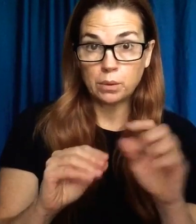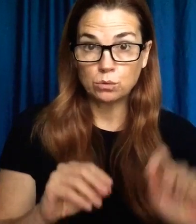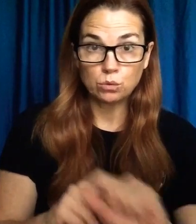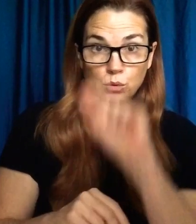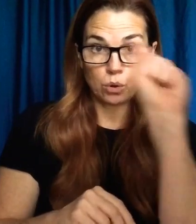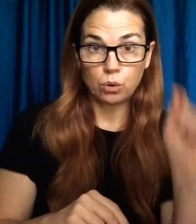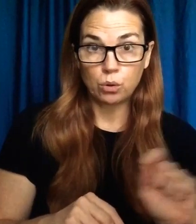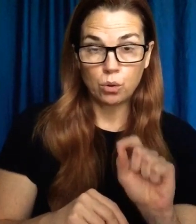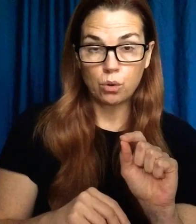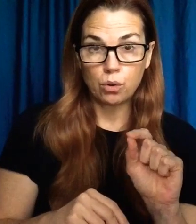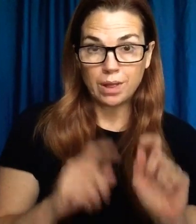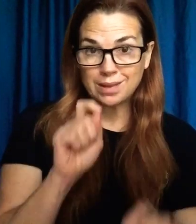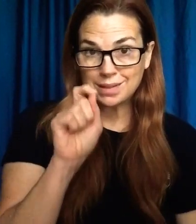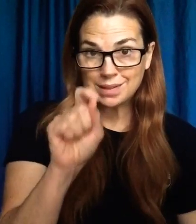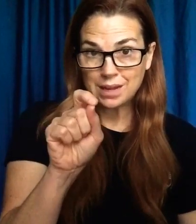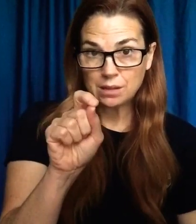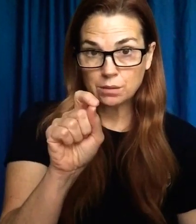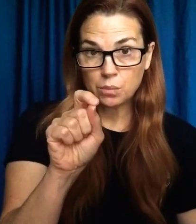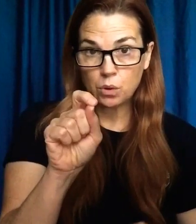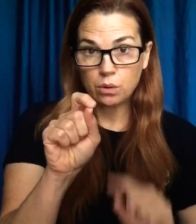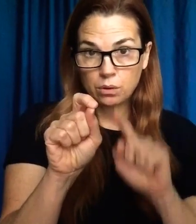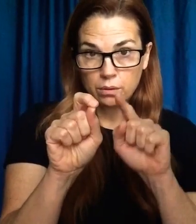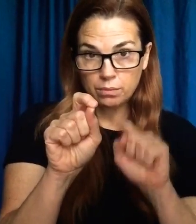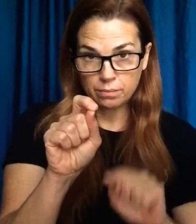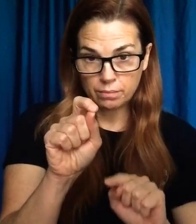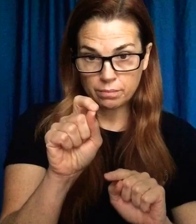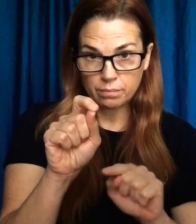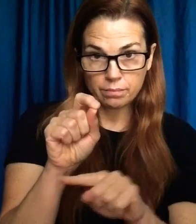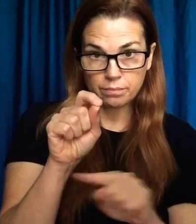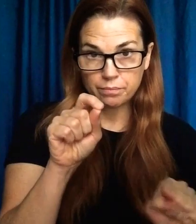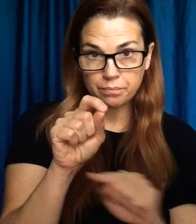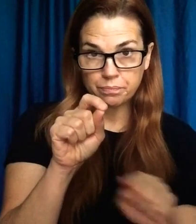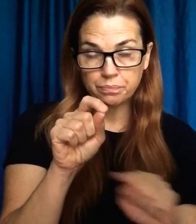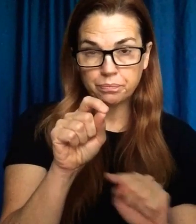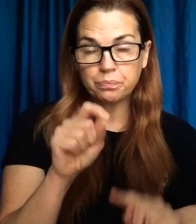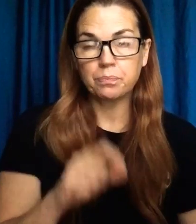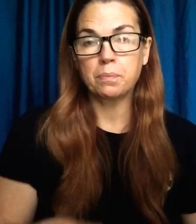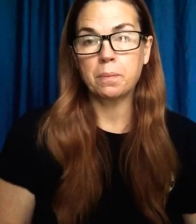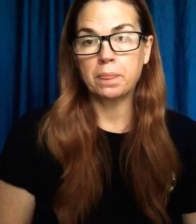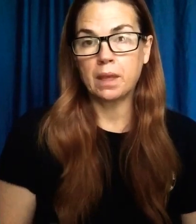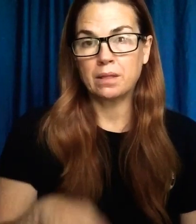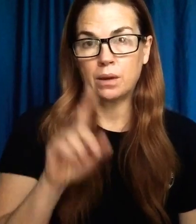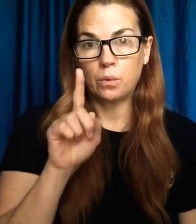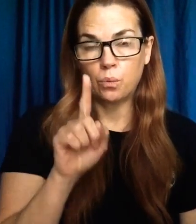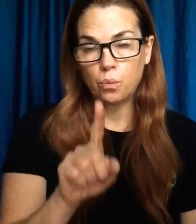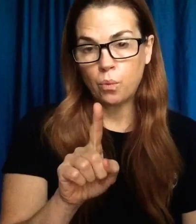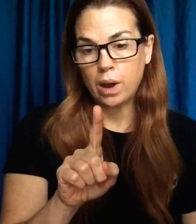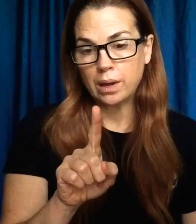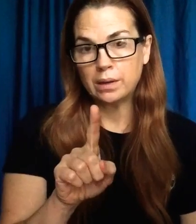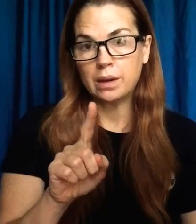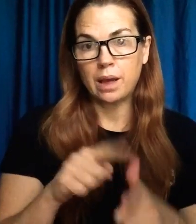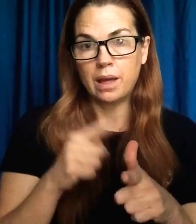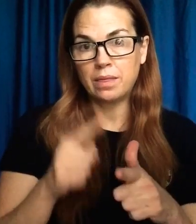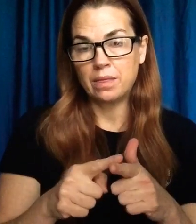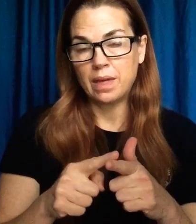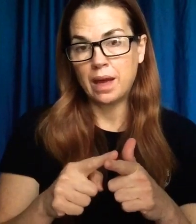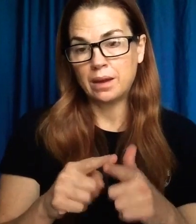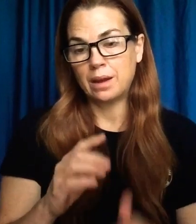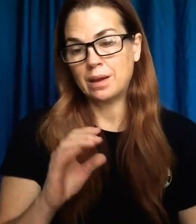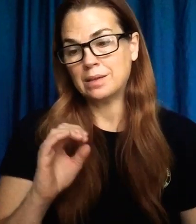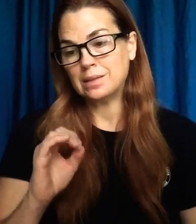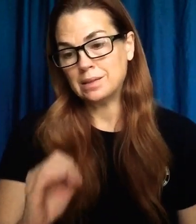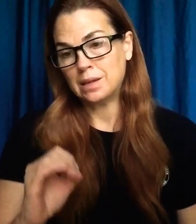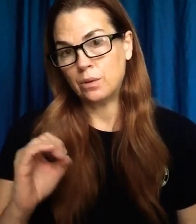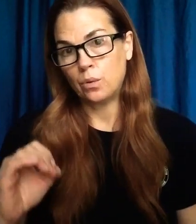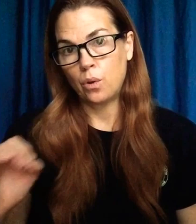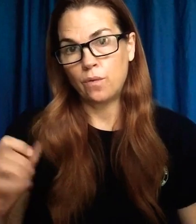y'all on the notes, you circle the whole number, and then underneath the decimal, I put a fraction bar. I'm going to put a 1 under the